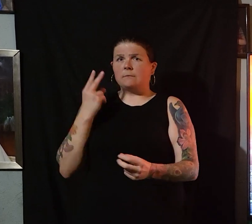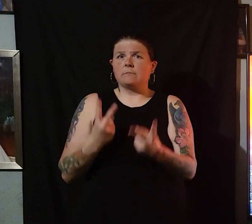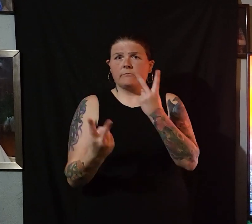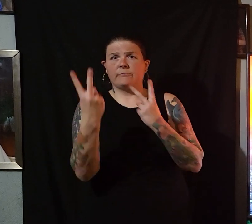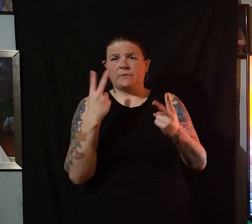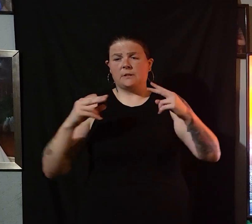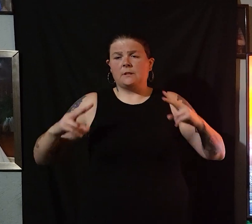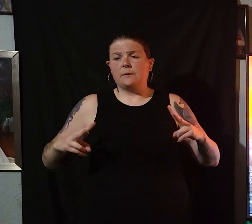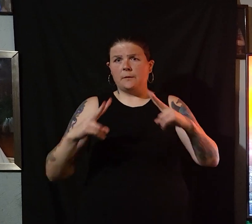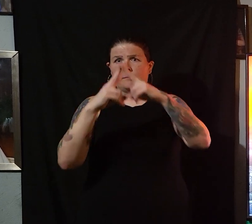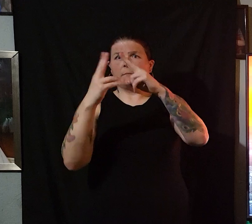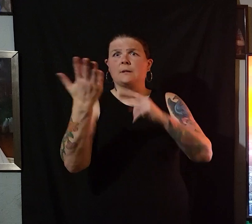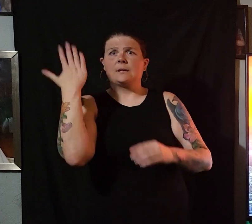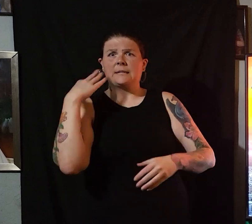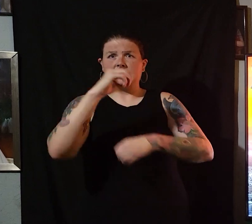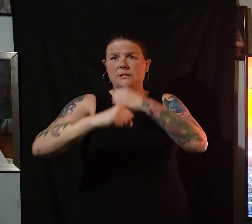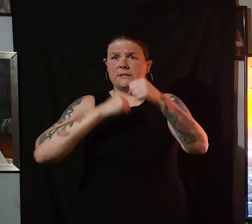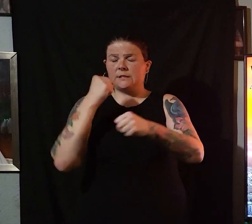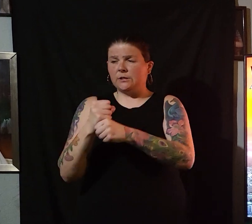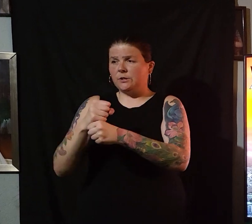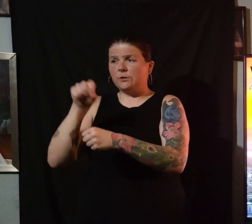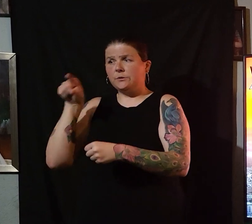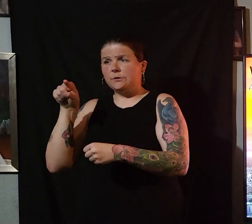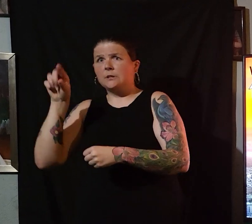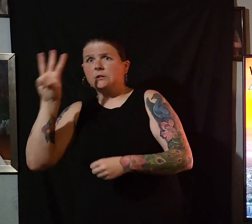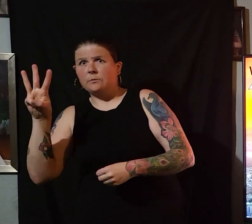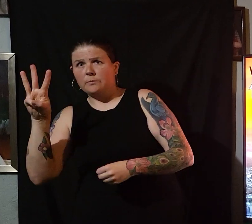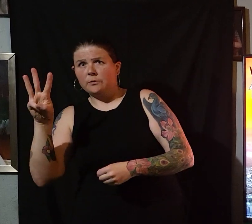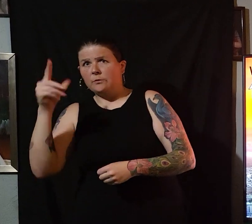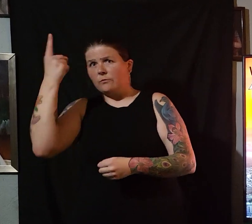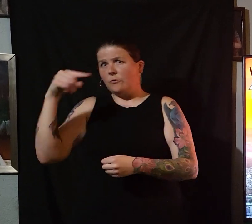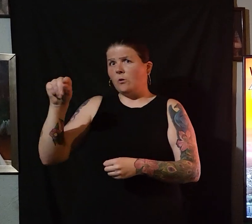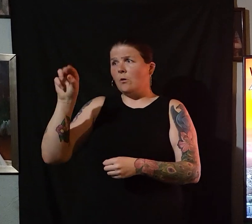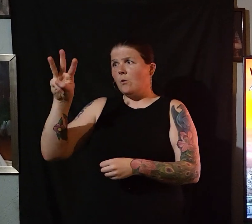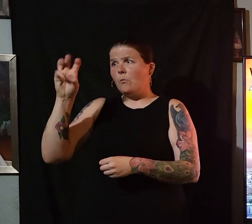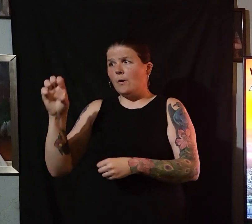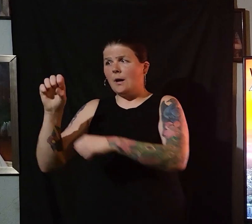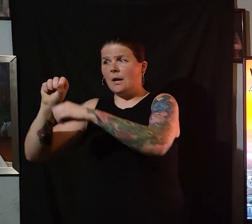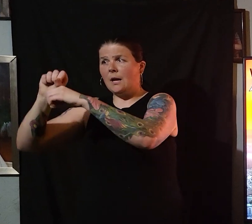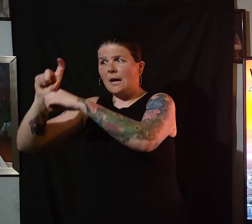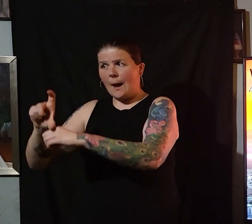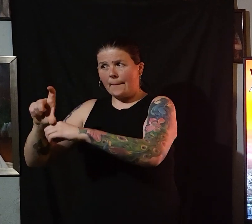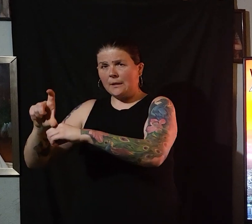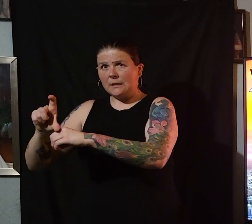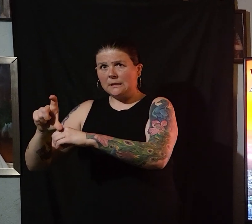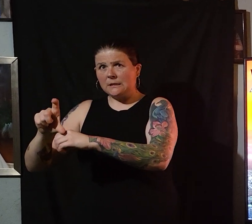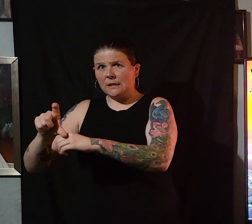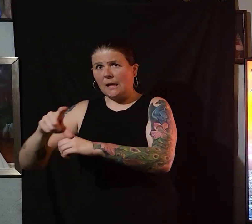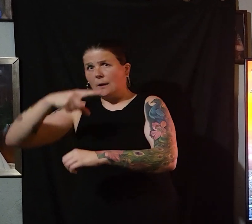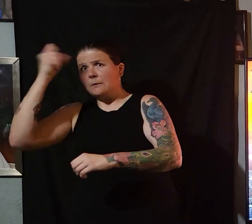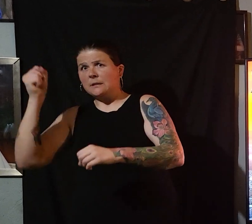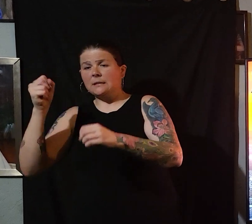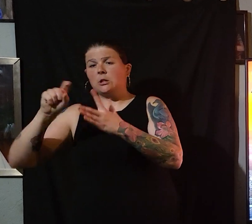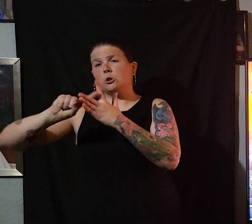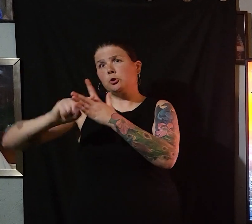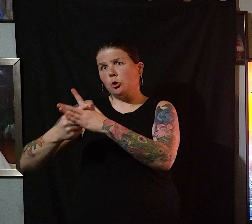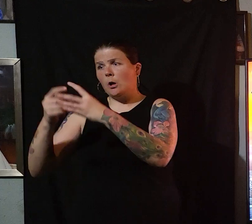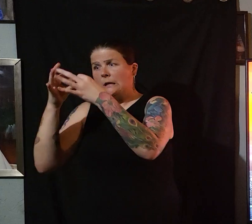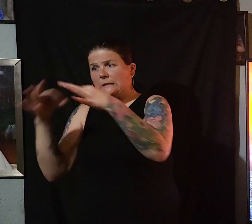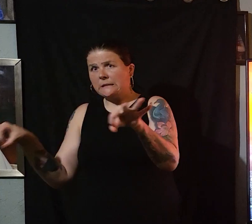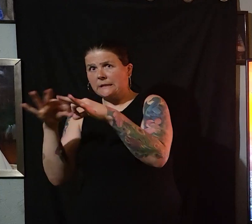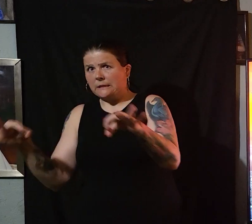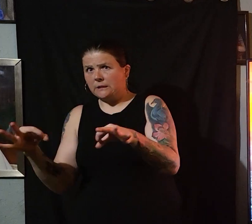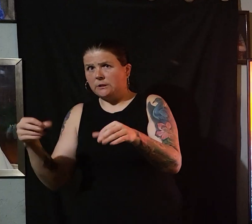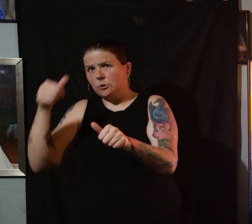year. The W for we is capitalized because it's the beginning of the sentence. Remember, we